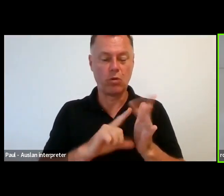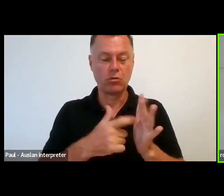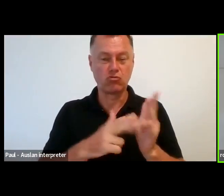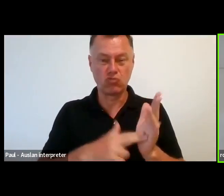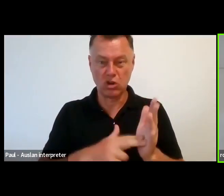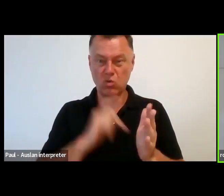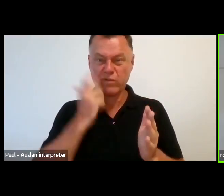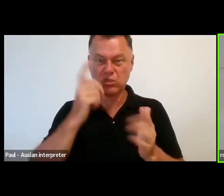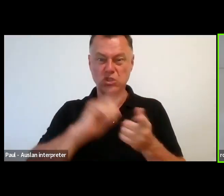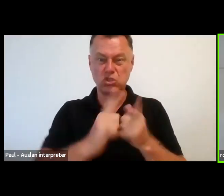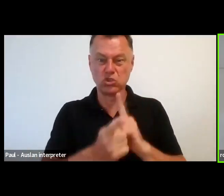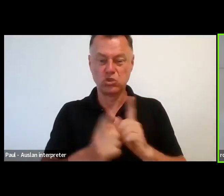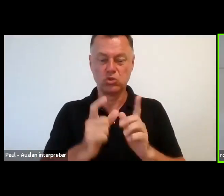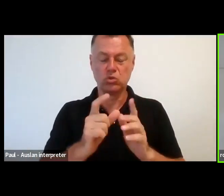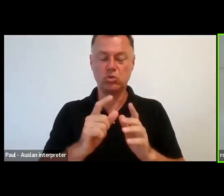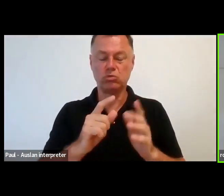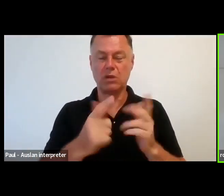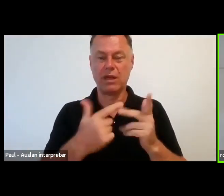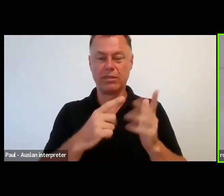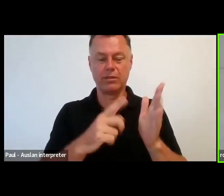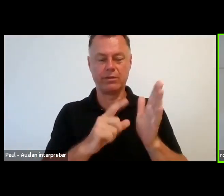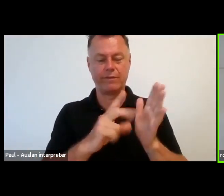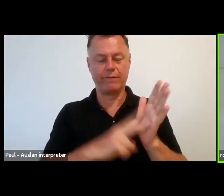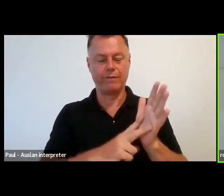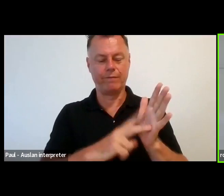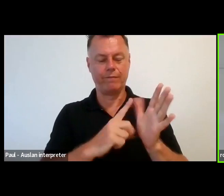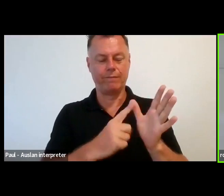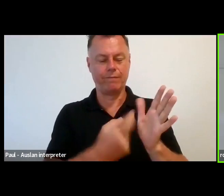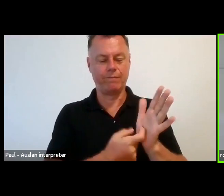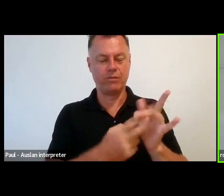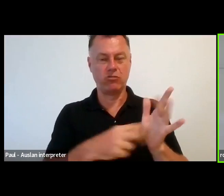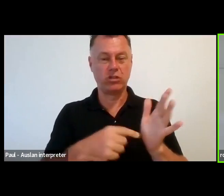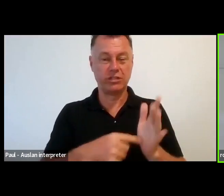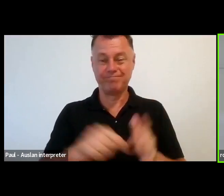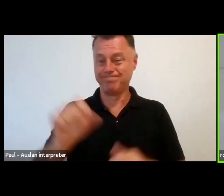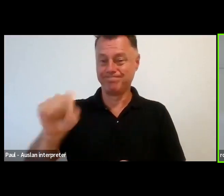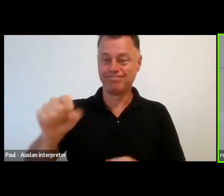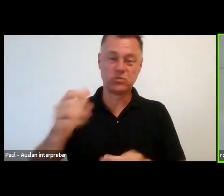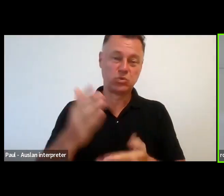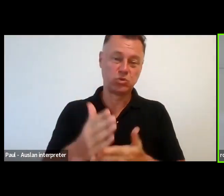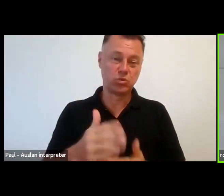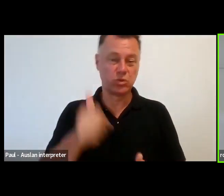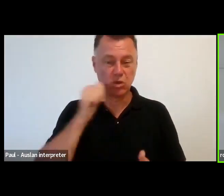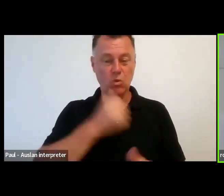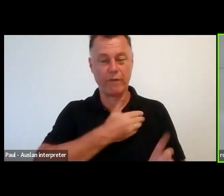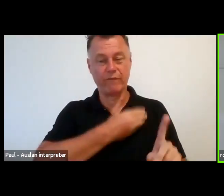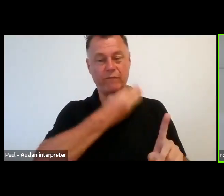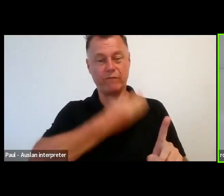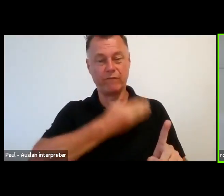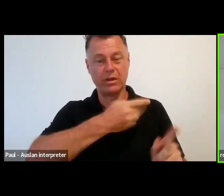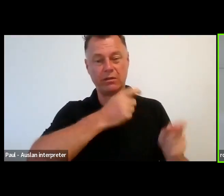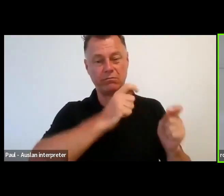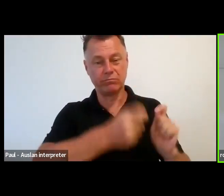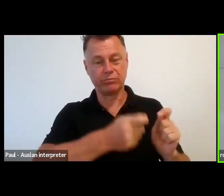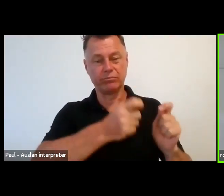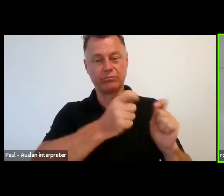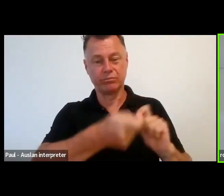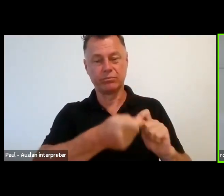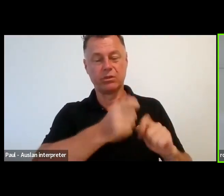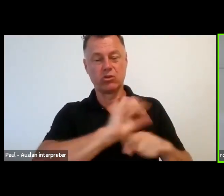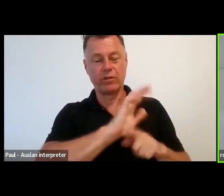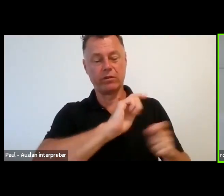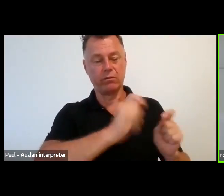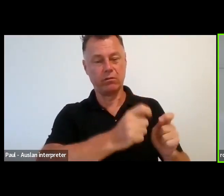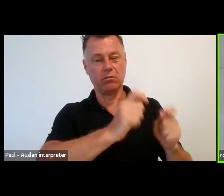is not stable at this stage. And we are certainly anticipating that there will be another variant coming through, which means, yes, we will